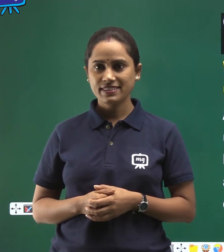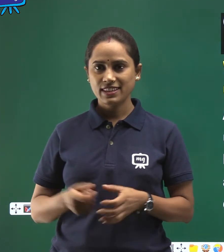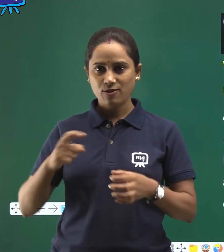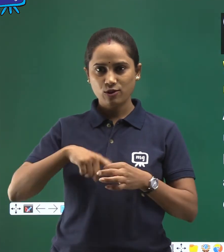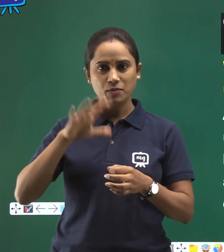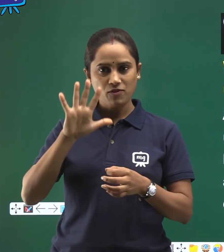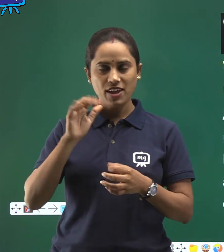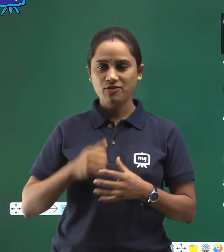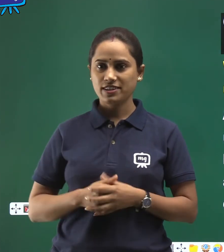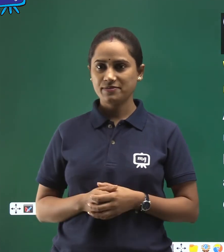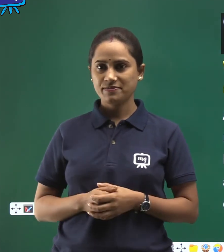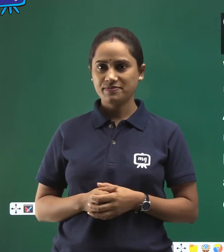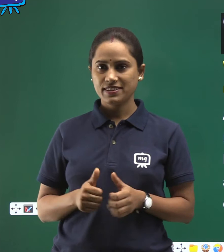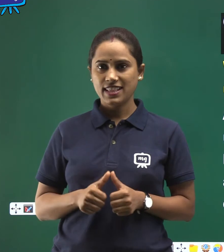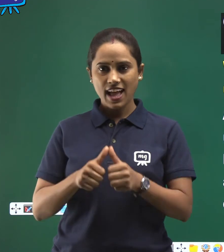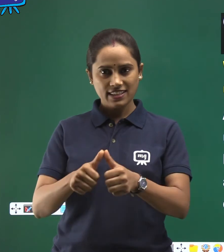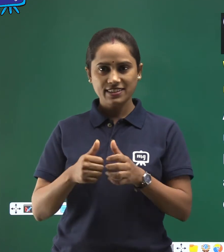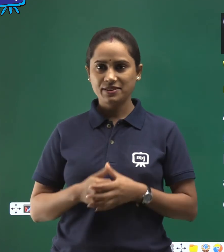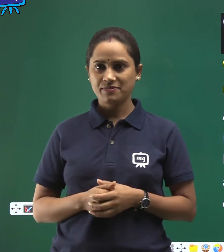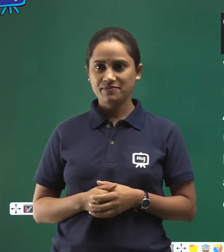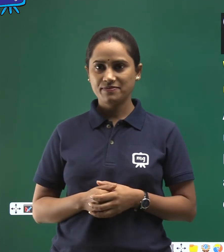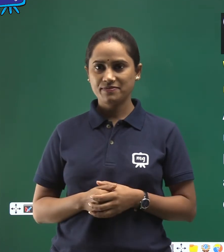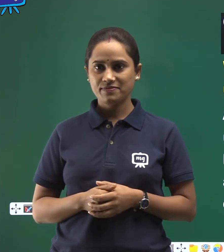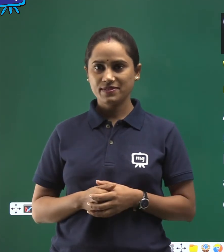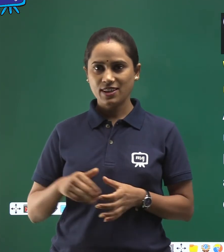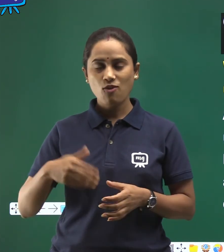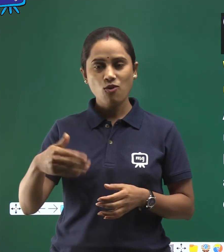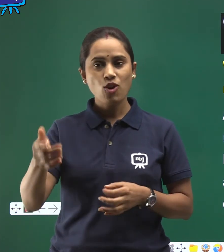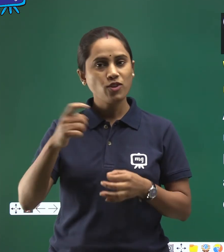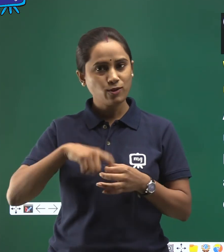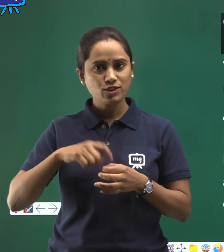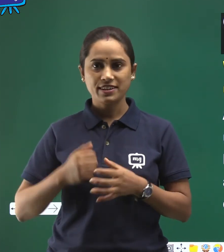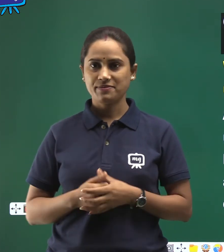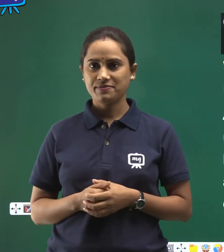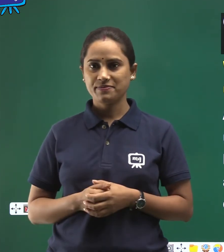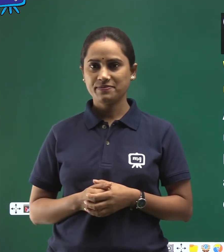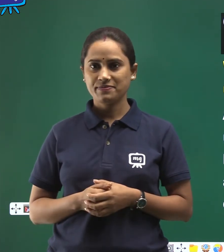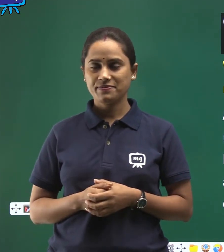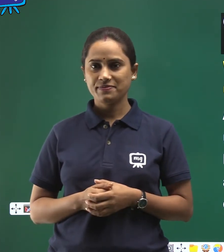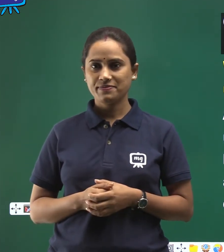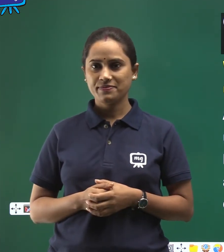Question number 5, answer the following question.